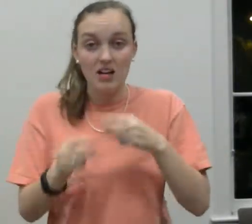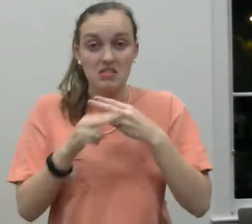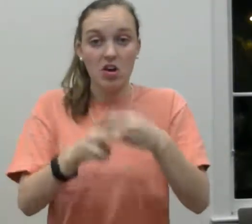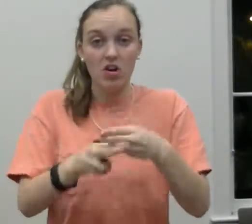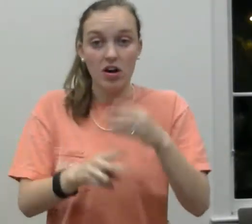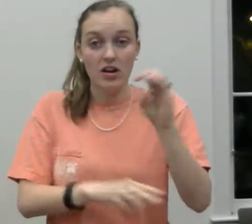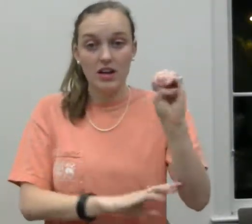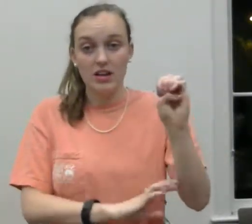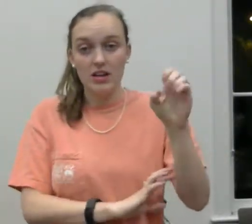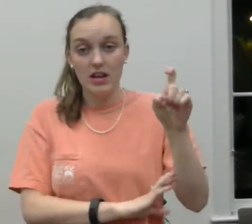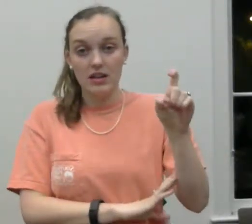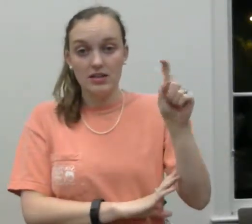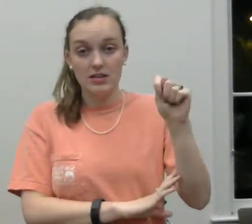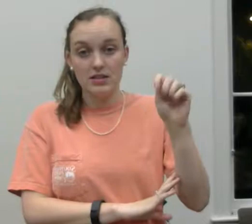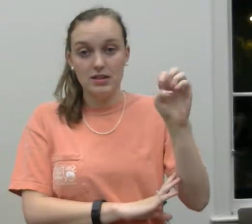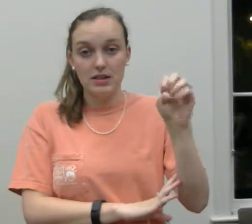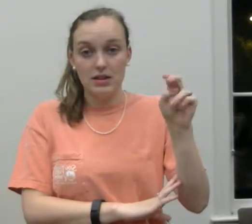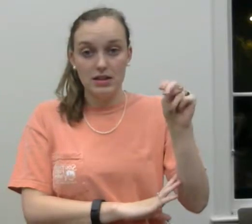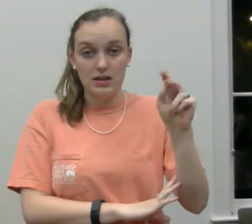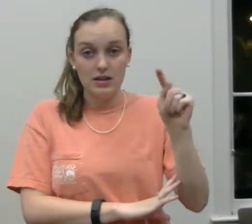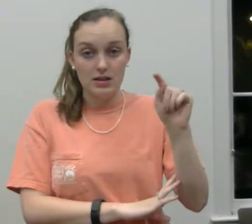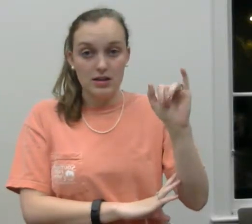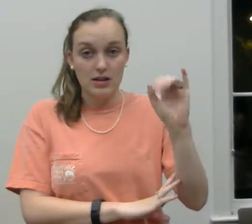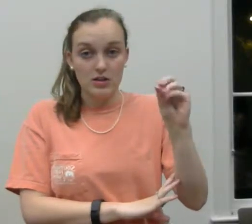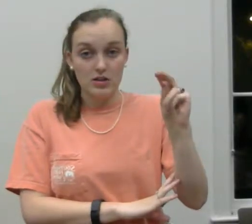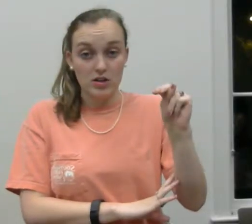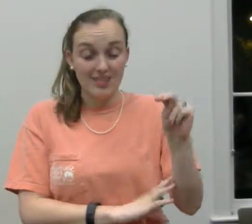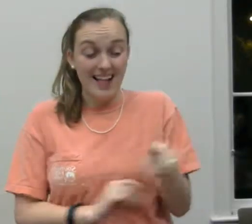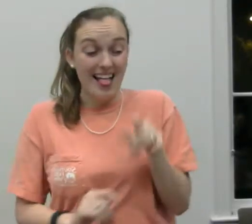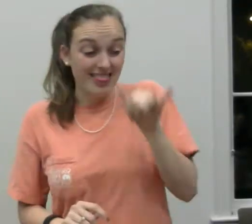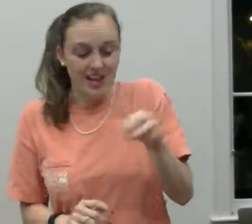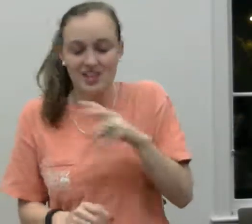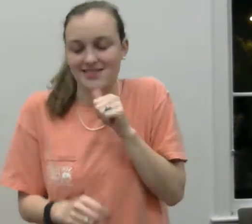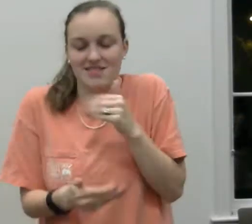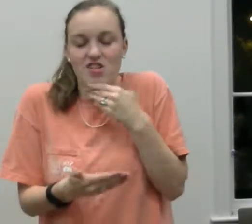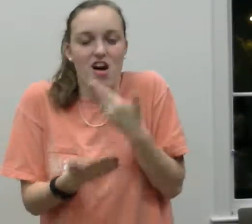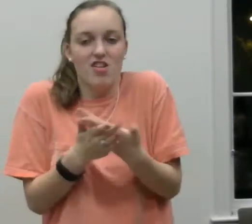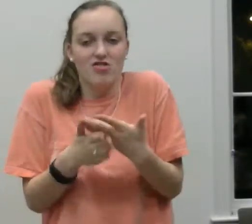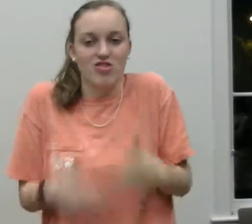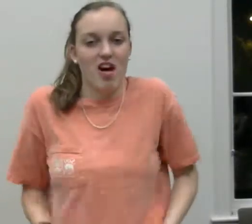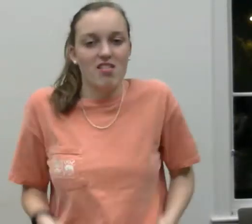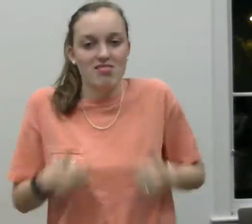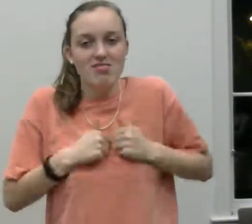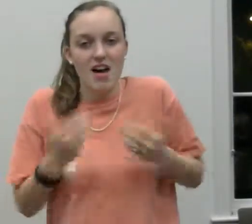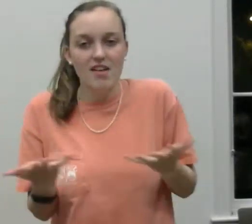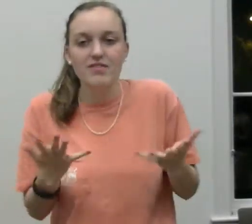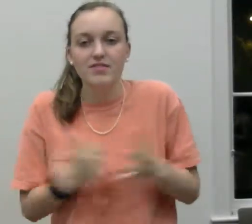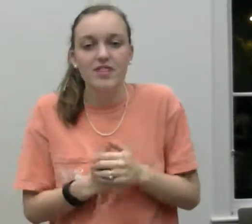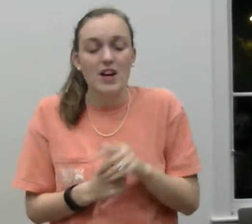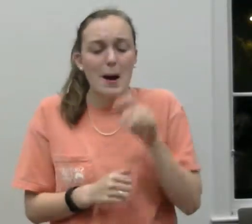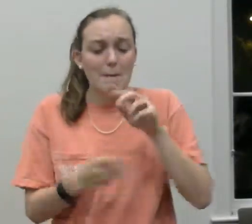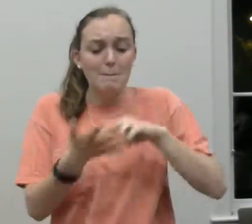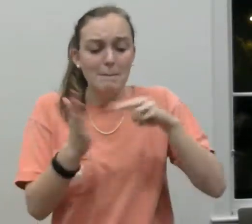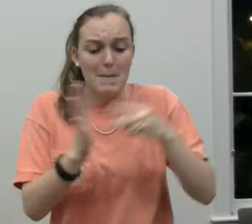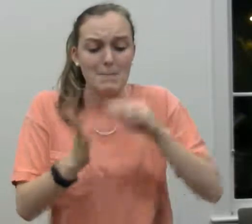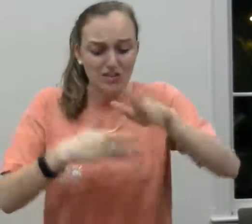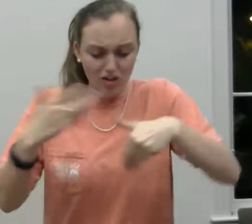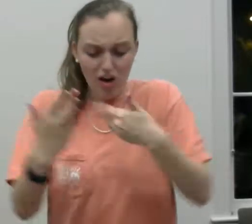is not good for life on our planet. We want to keep moving things around, and that's why reproduction is important. Maintaining